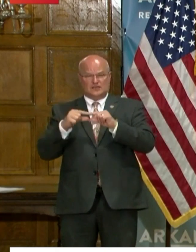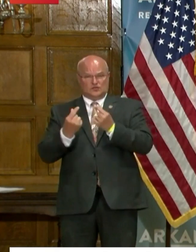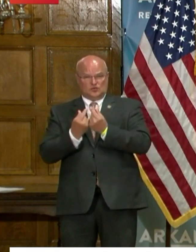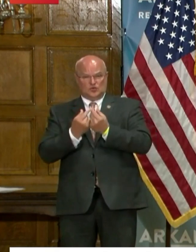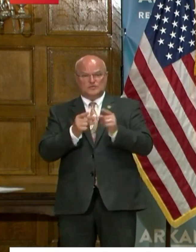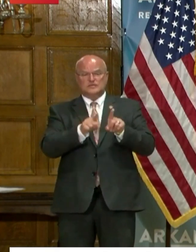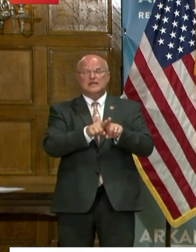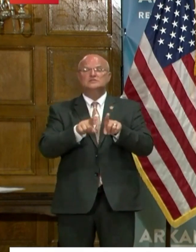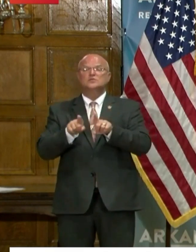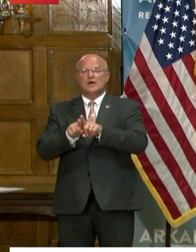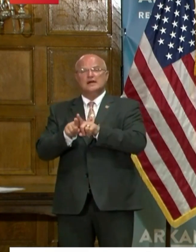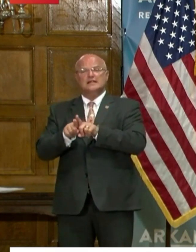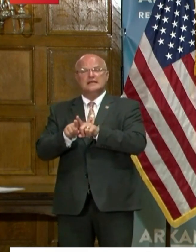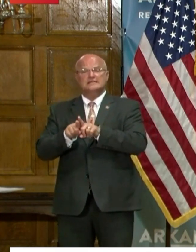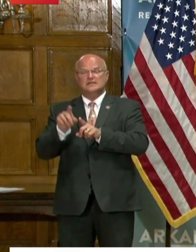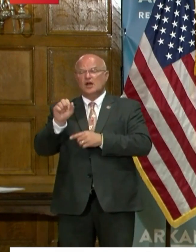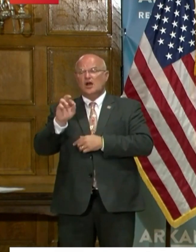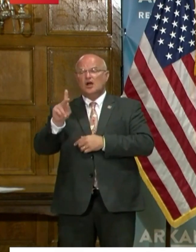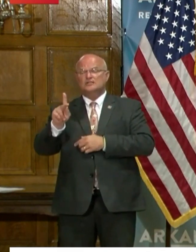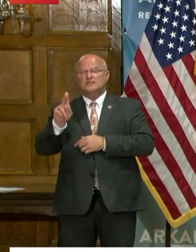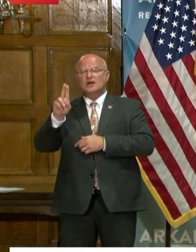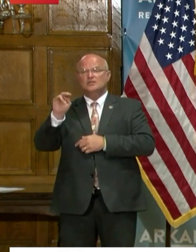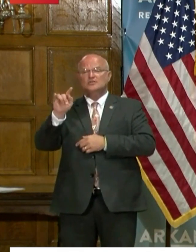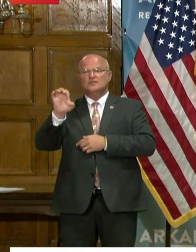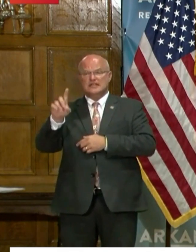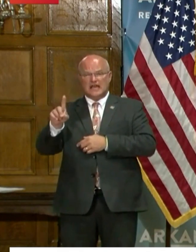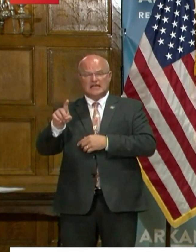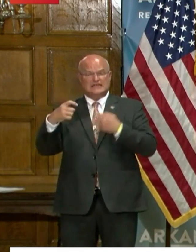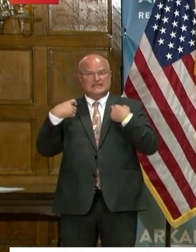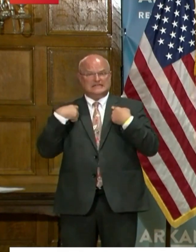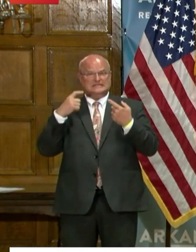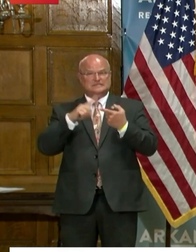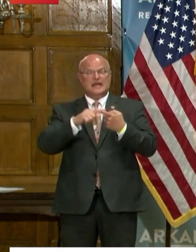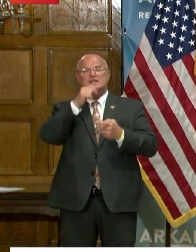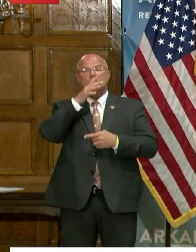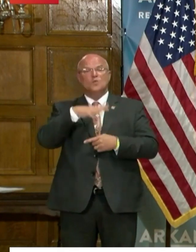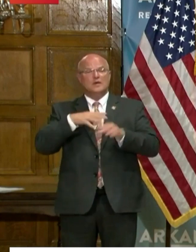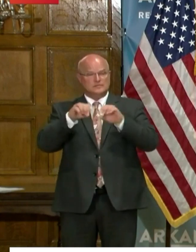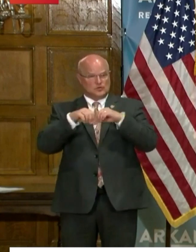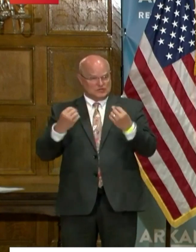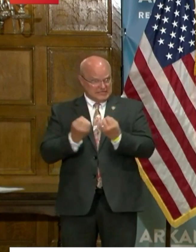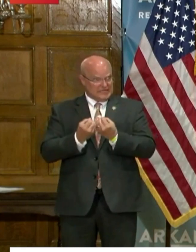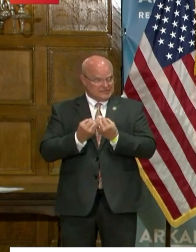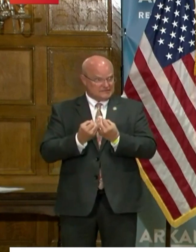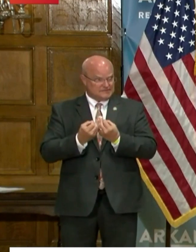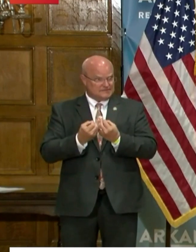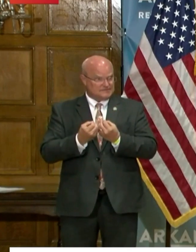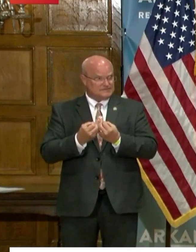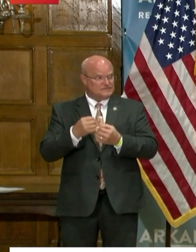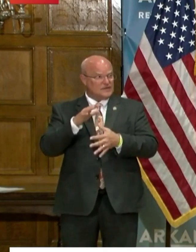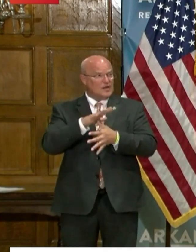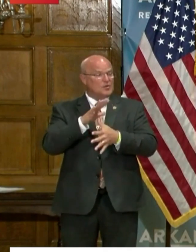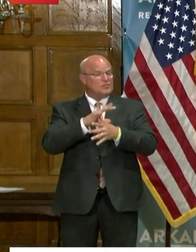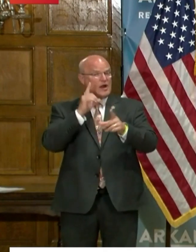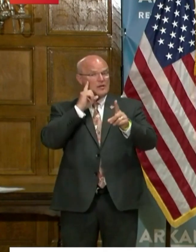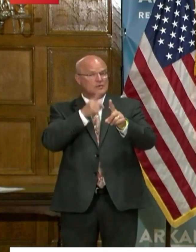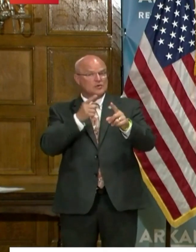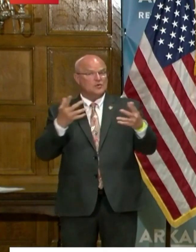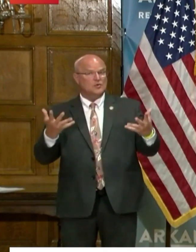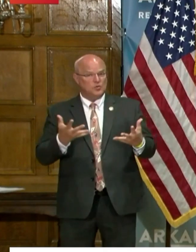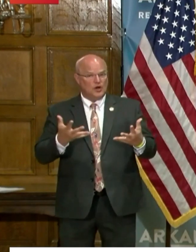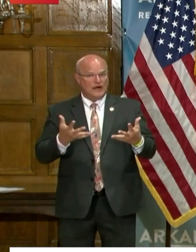as well as the Arkansas United and Hispanic Women's Organization. Our primary goal is